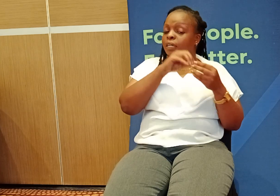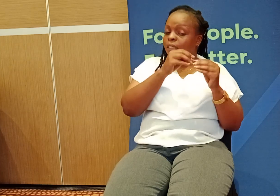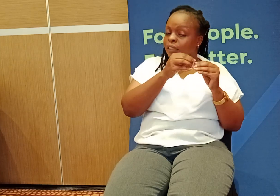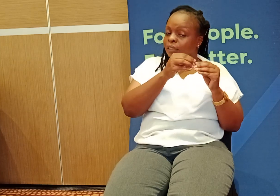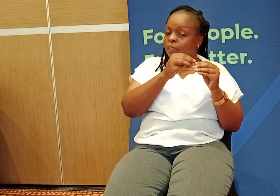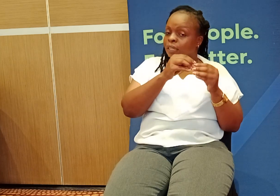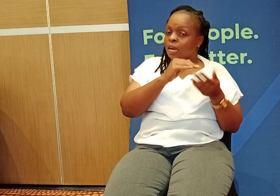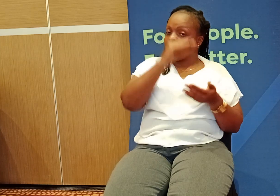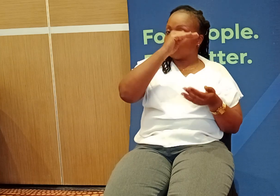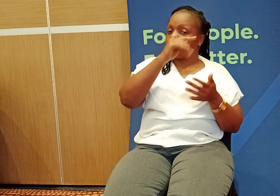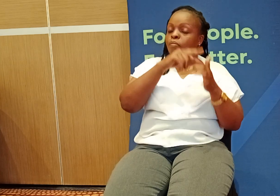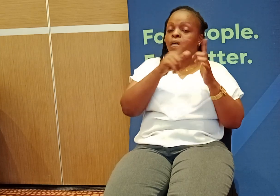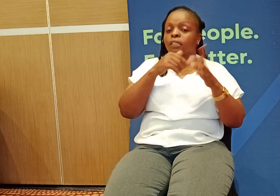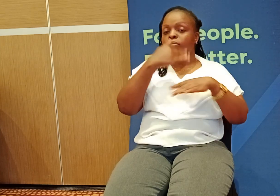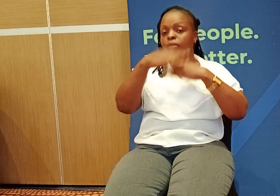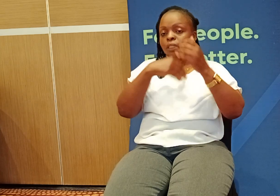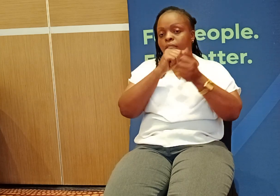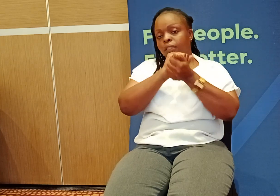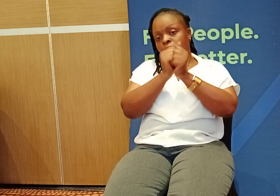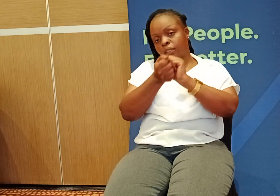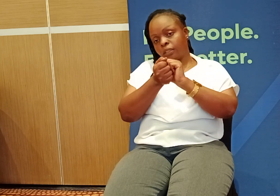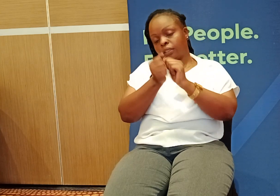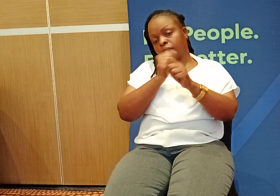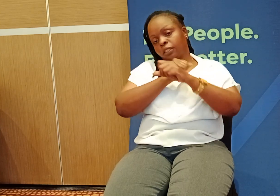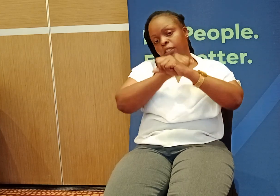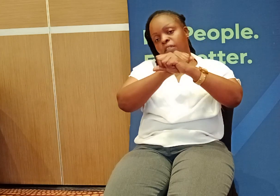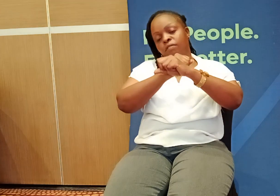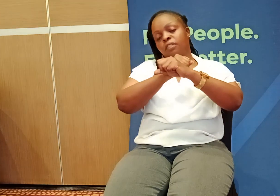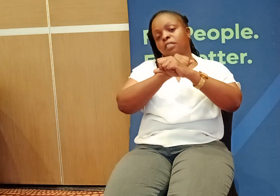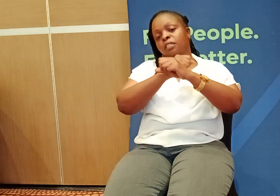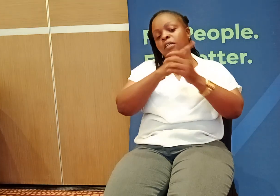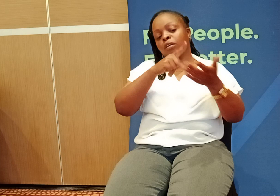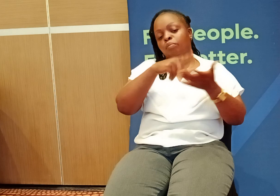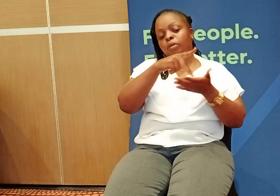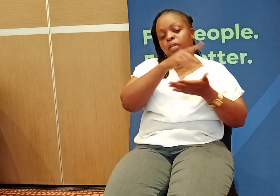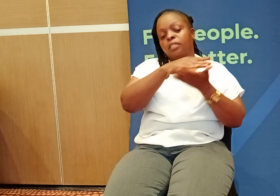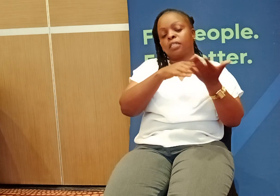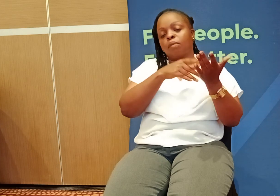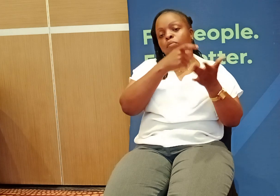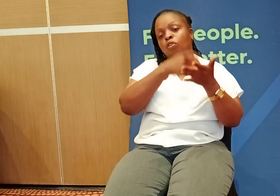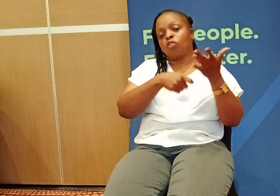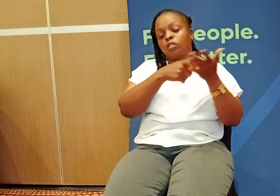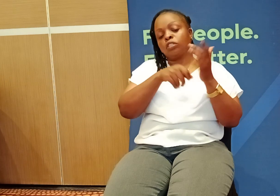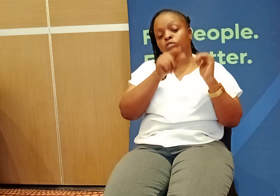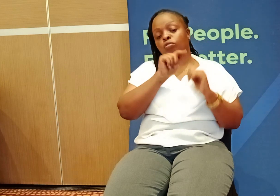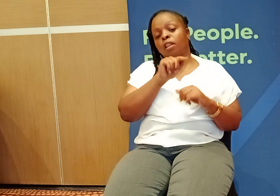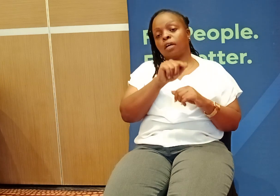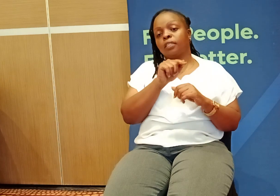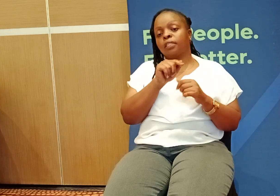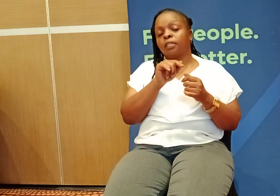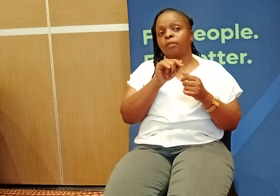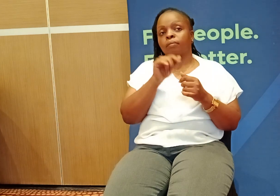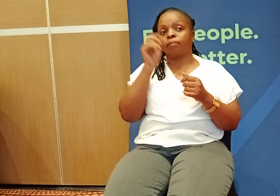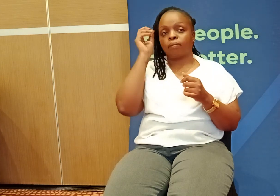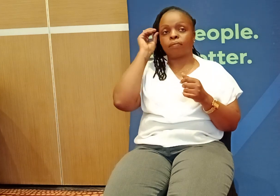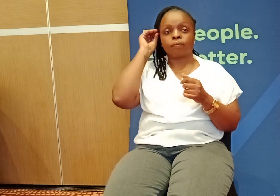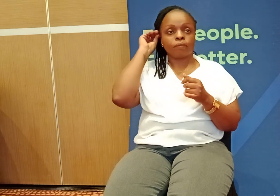changed. For savings you do pay some cost to it, and I'll come to that. Actually, the next slide does show